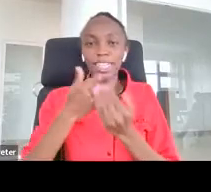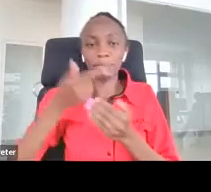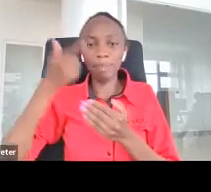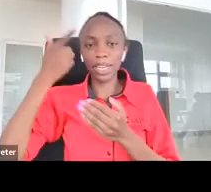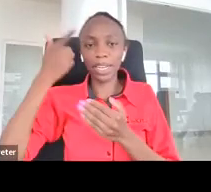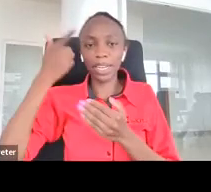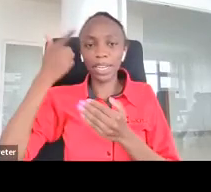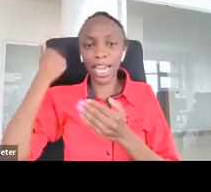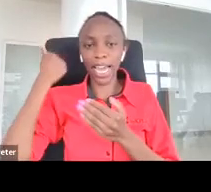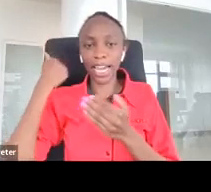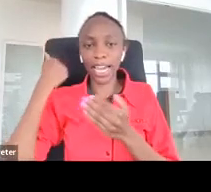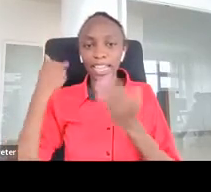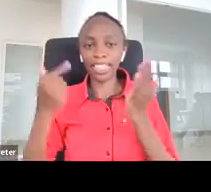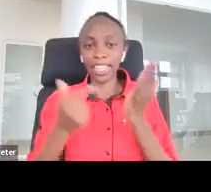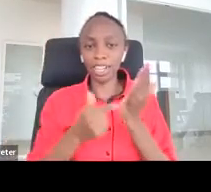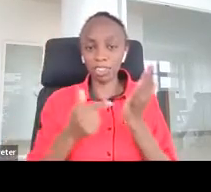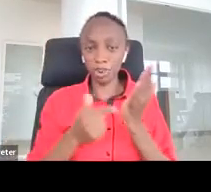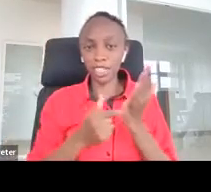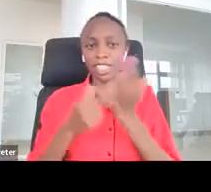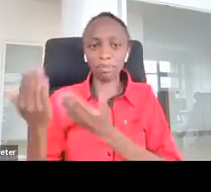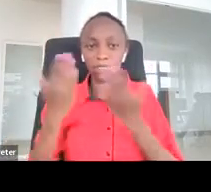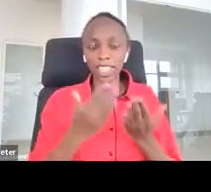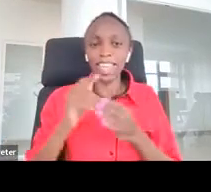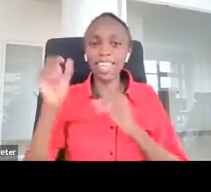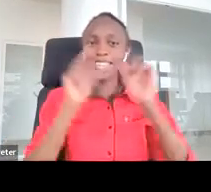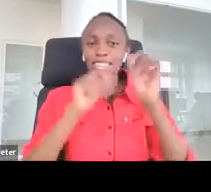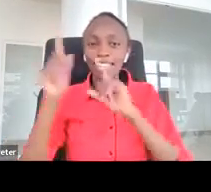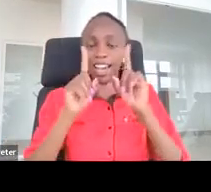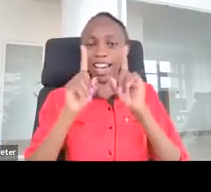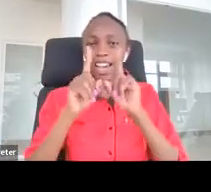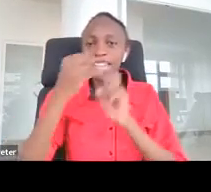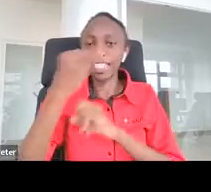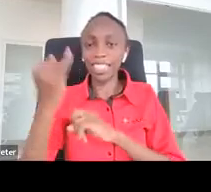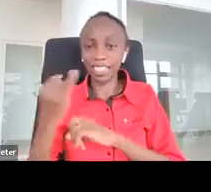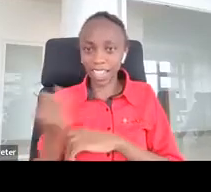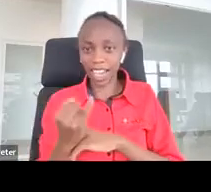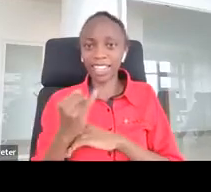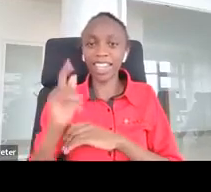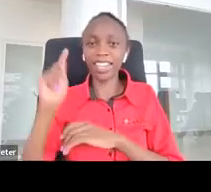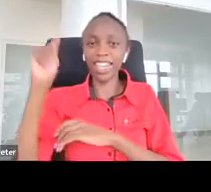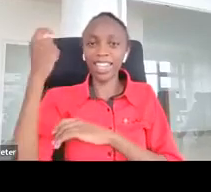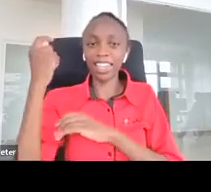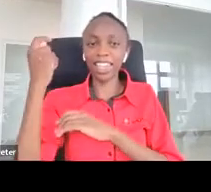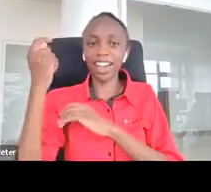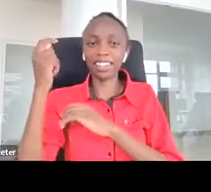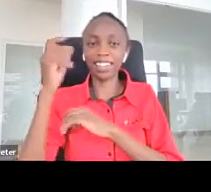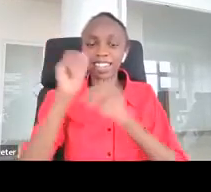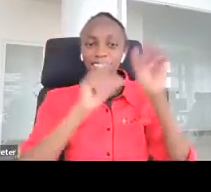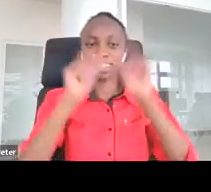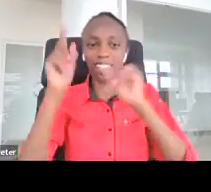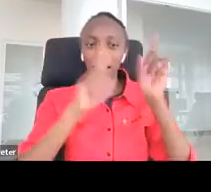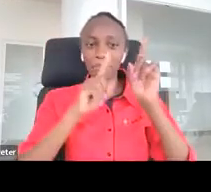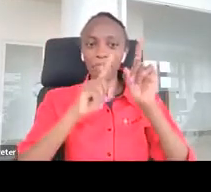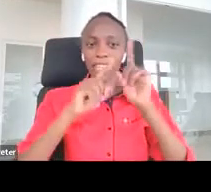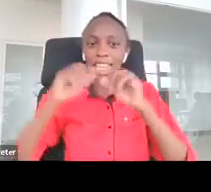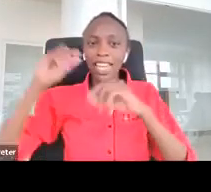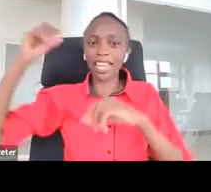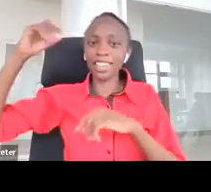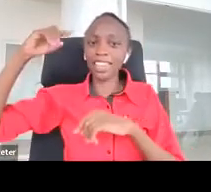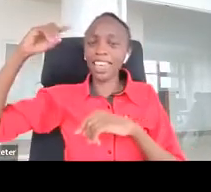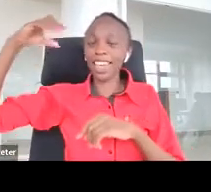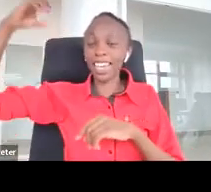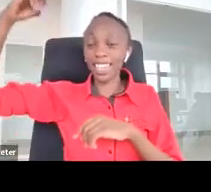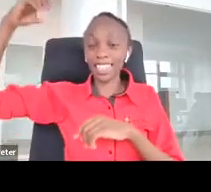star designing Kenyan stars, the sun inspiring the sun's visions,